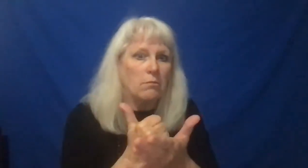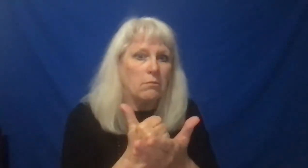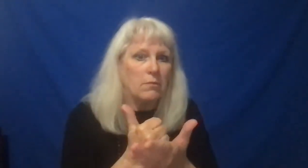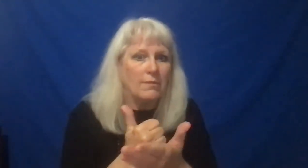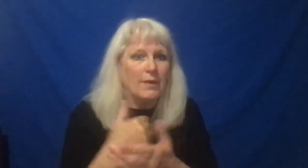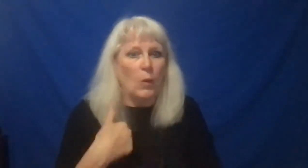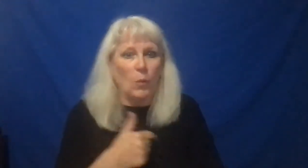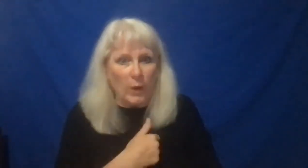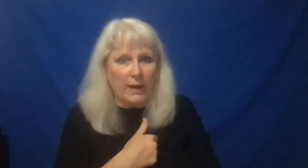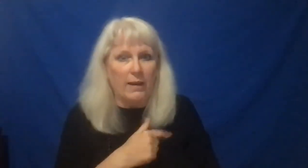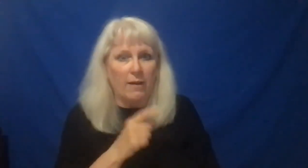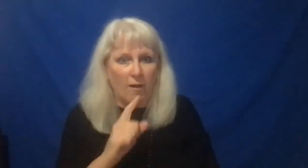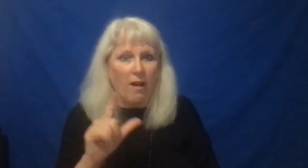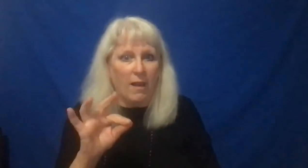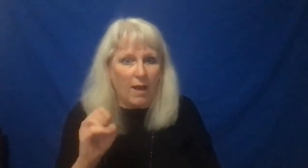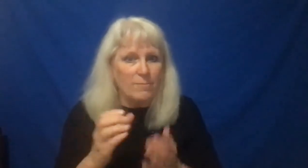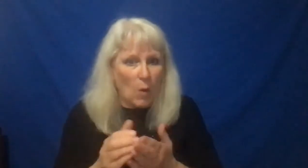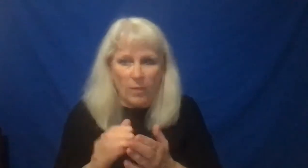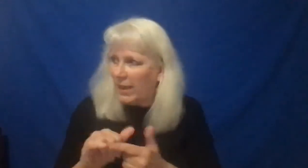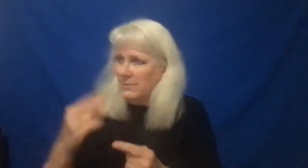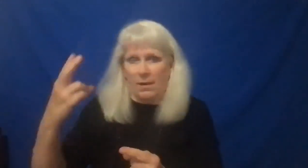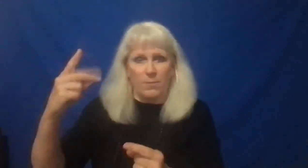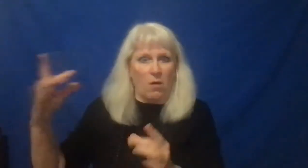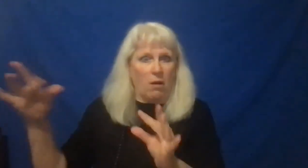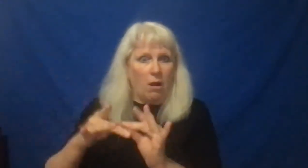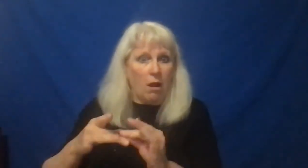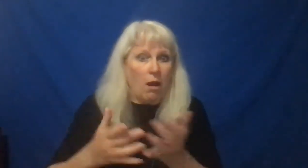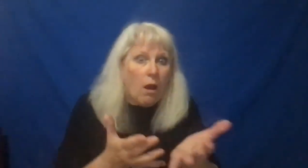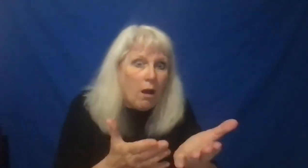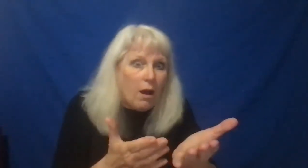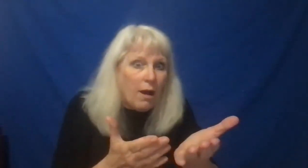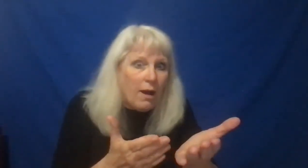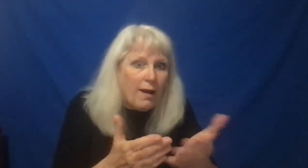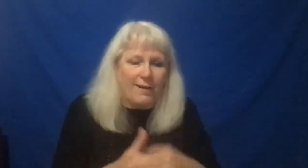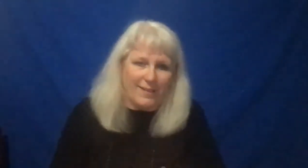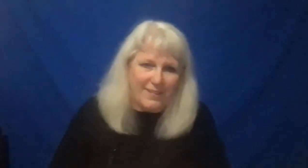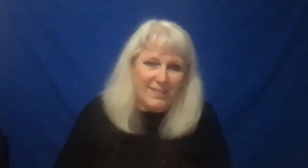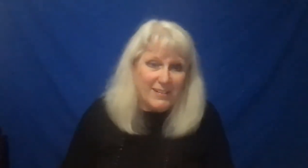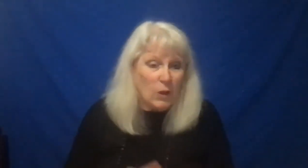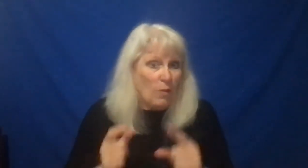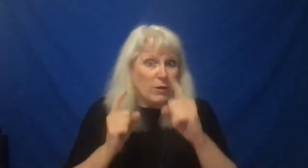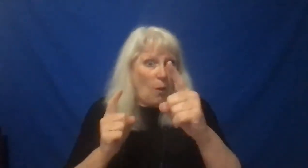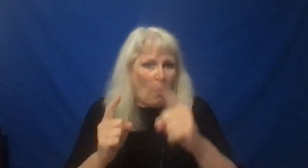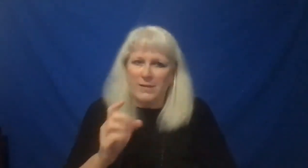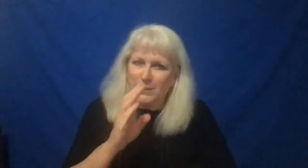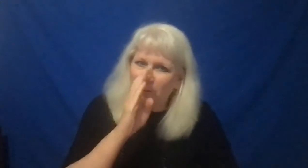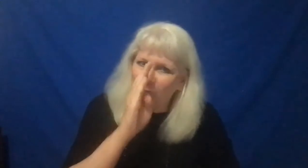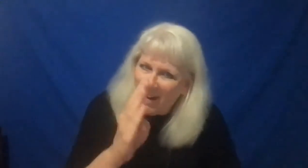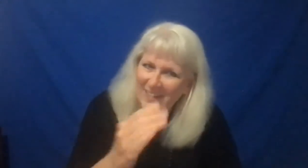higher power, and reach its destination, sobriety, because of the fellowship